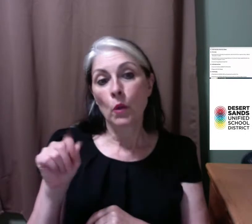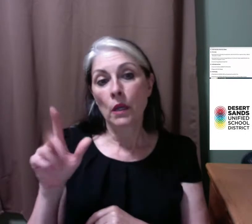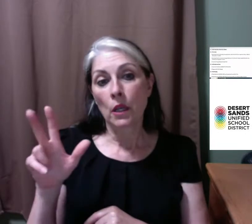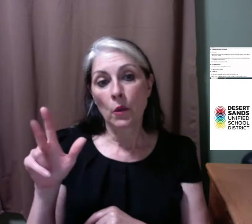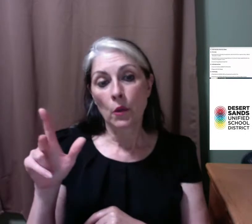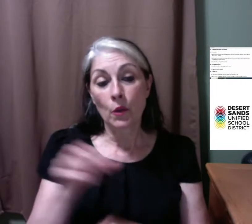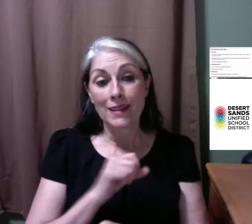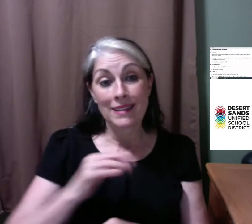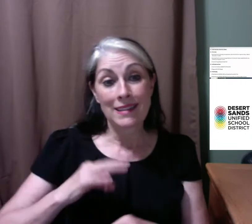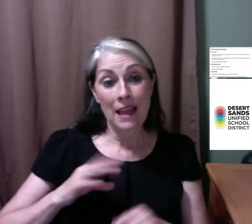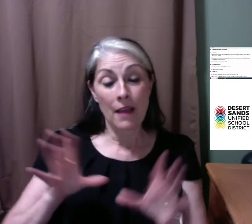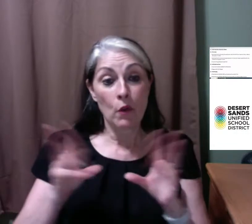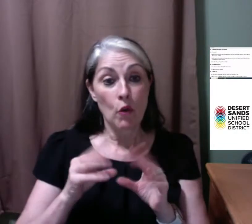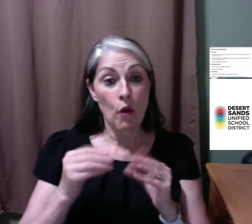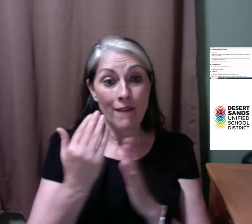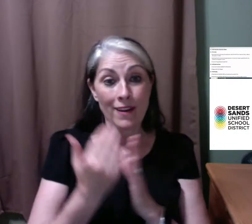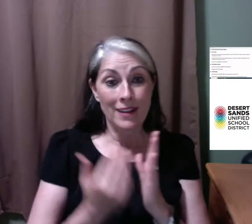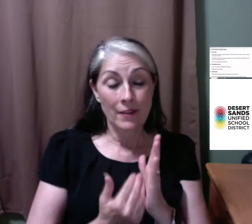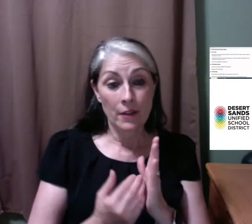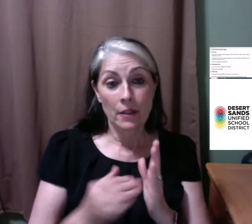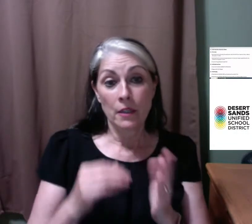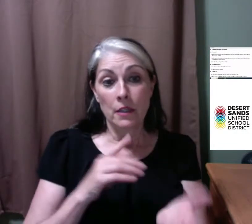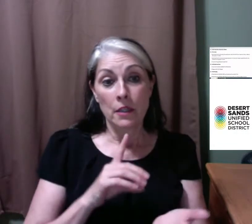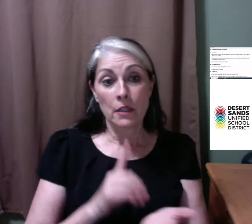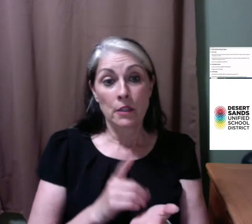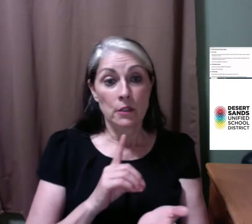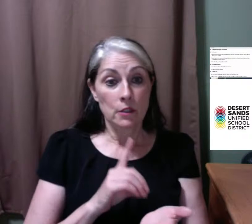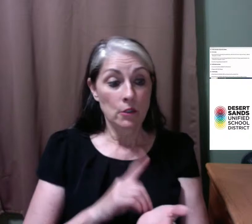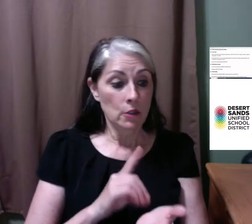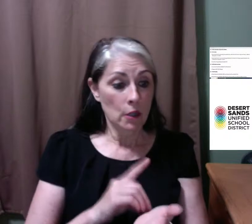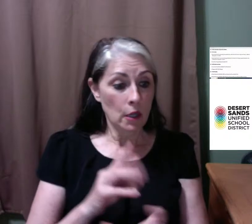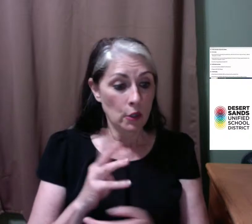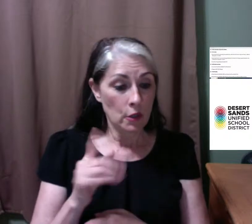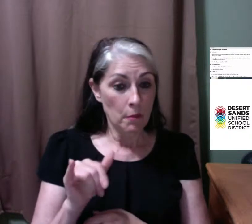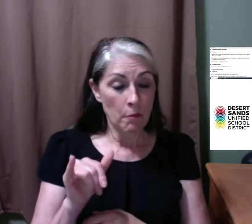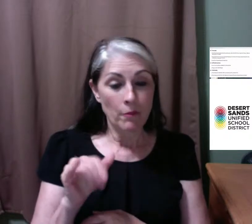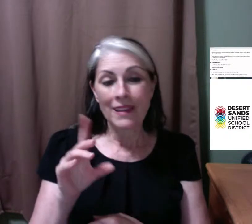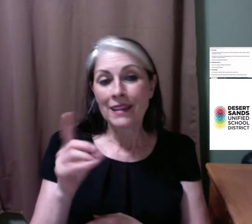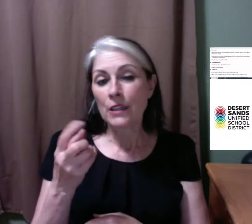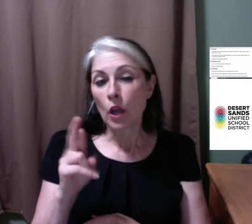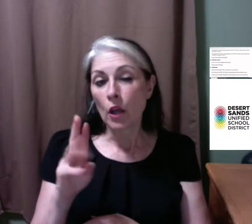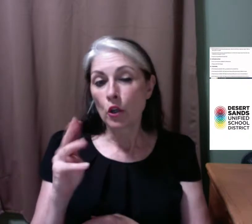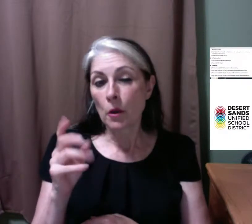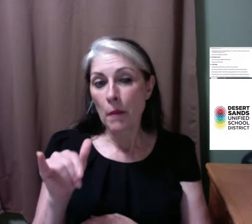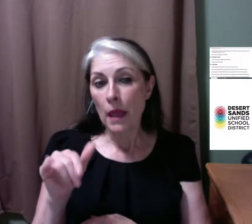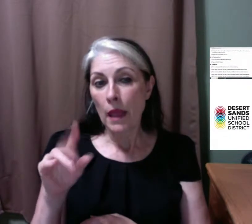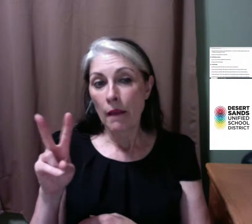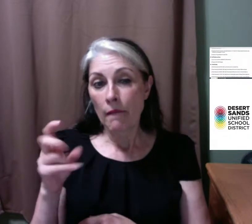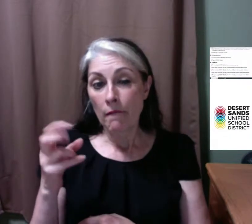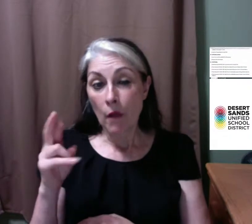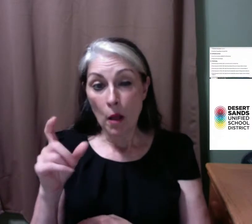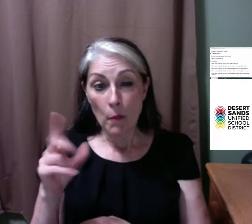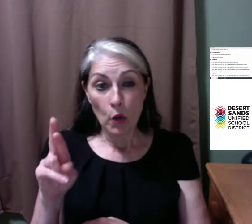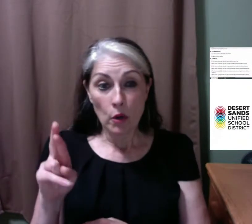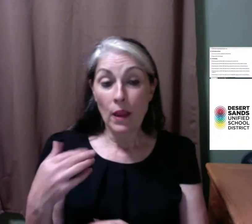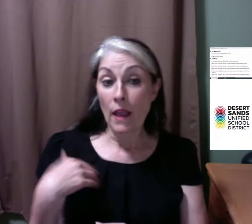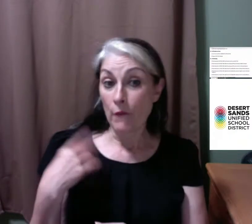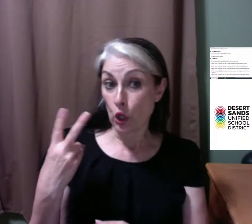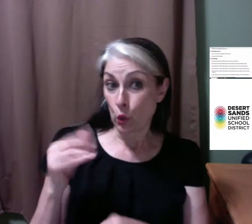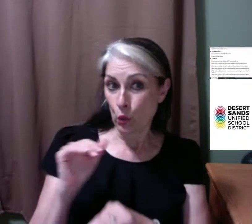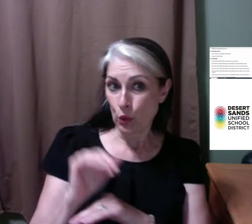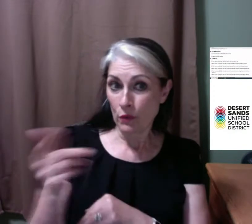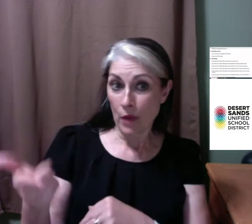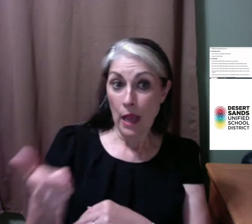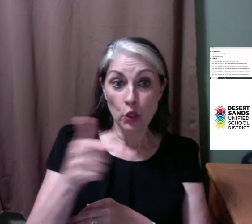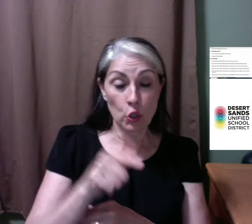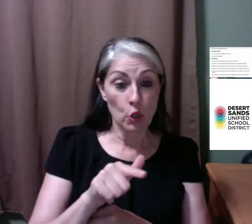2023. Staff conference items, Dr. Mae Walmer. Yes, thank you. We have two this evening, and I'll turn it over